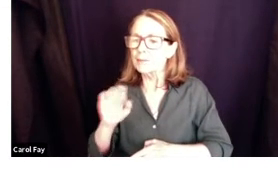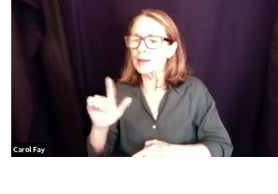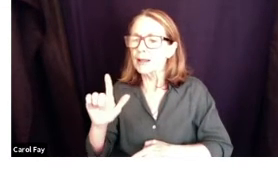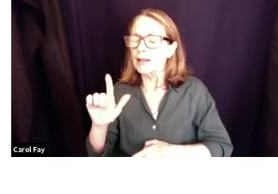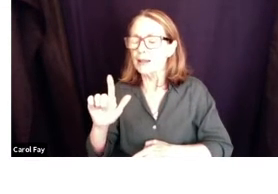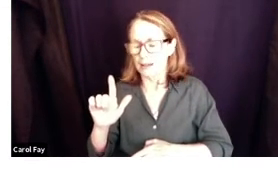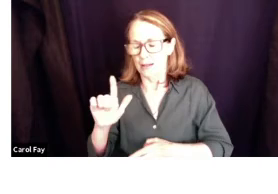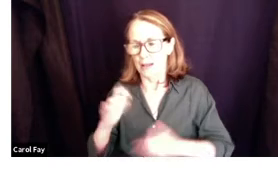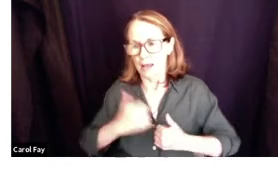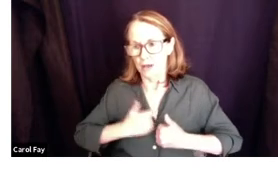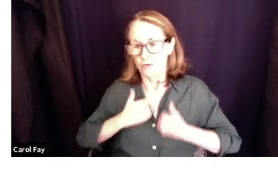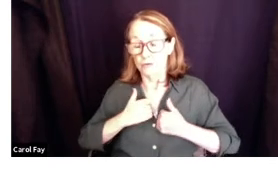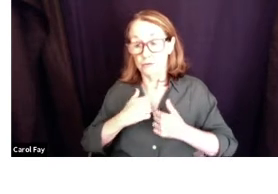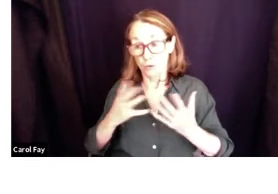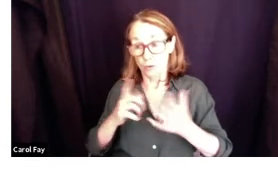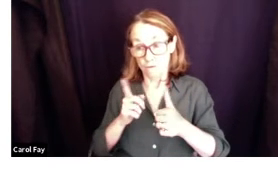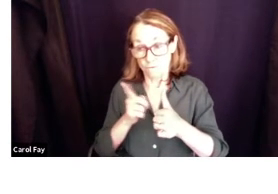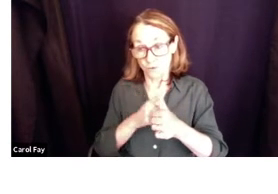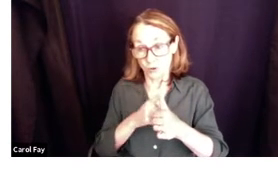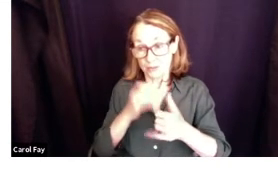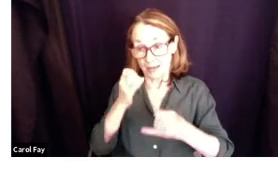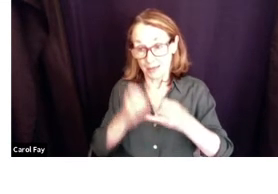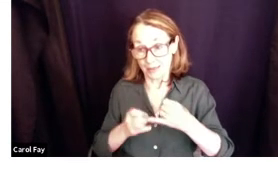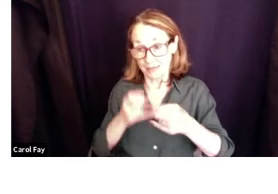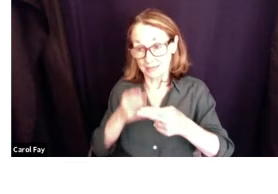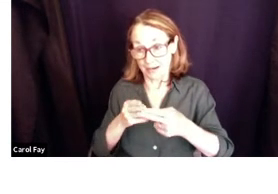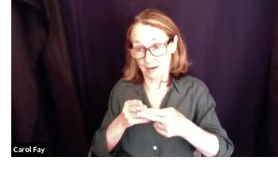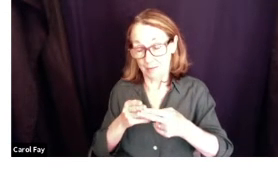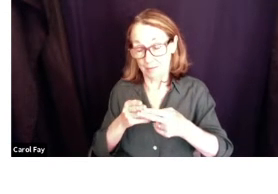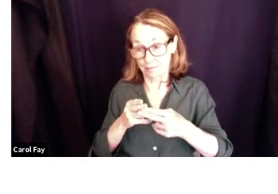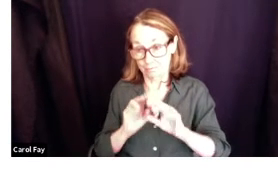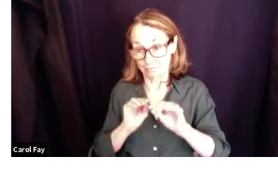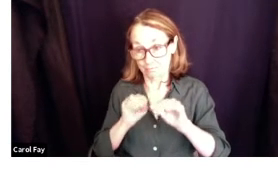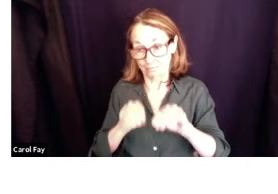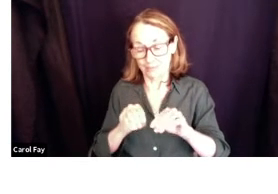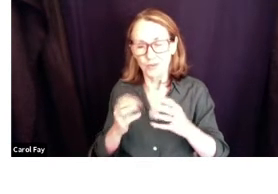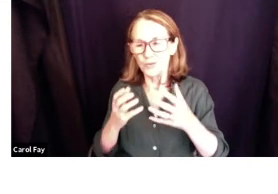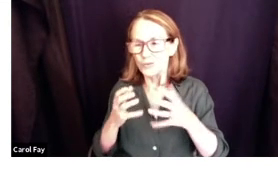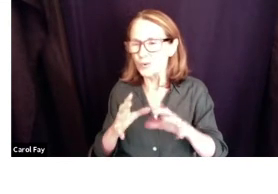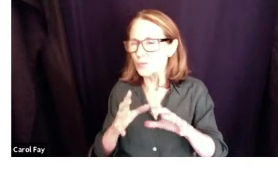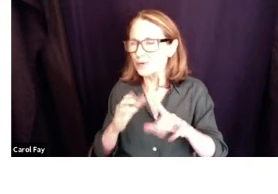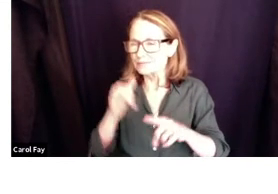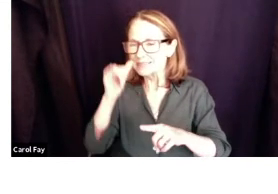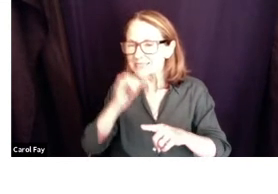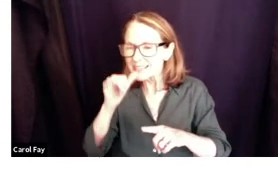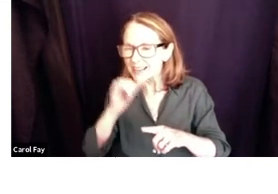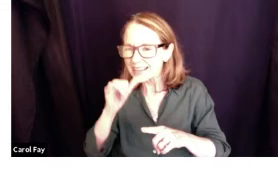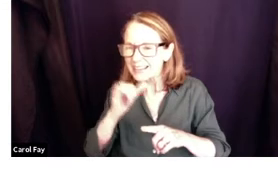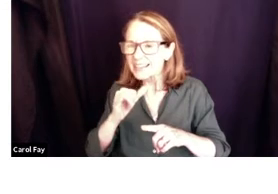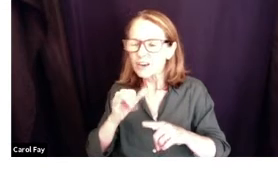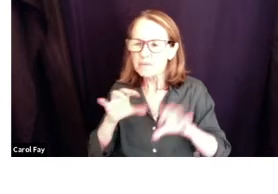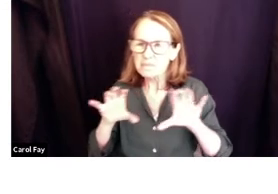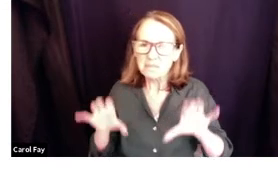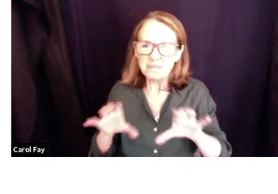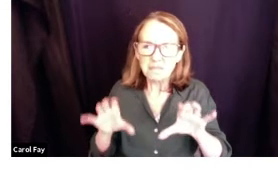professional email address. You want your first and last name, and that you don't want something